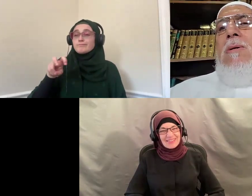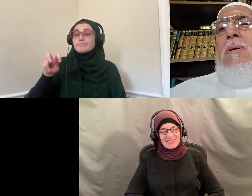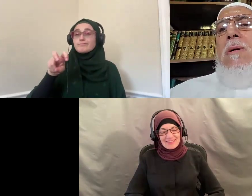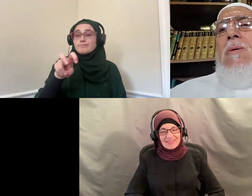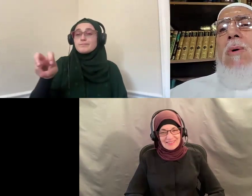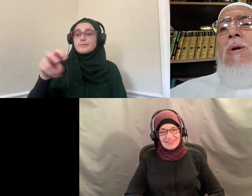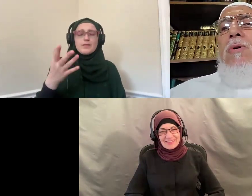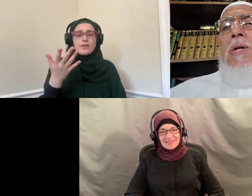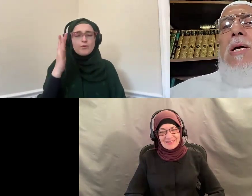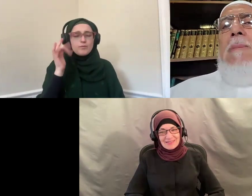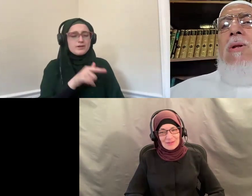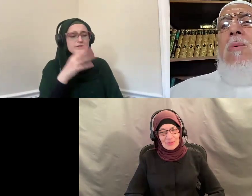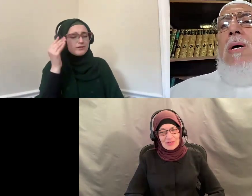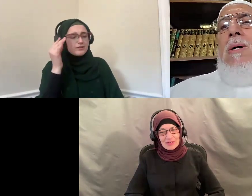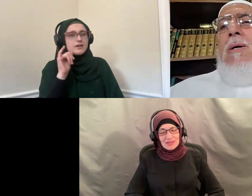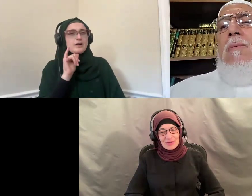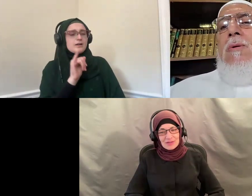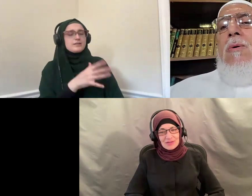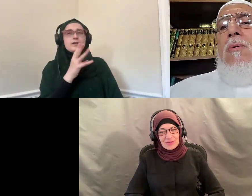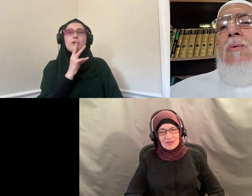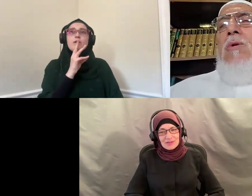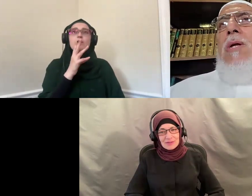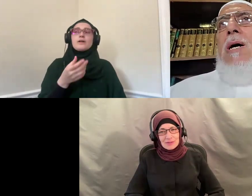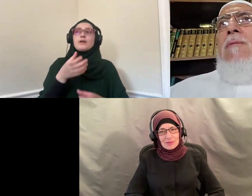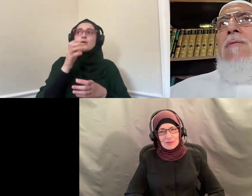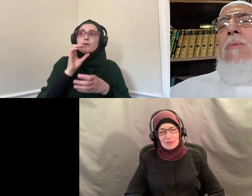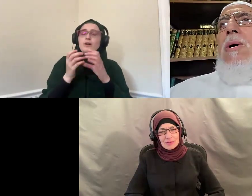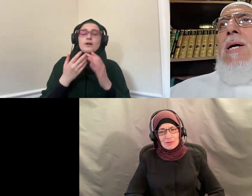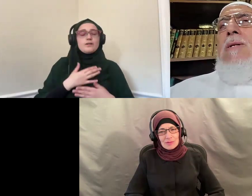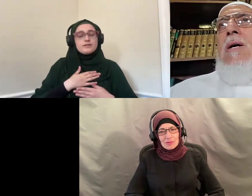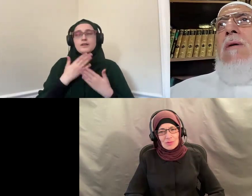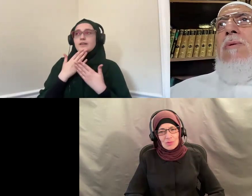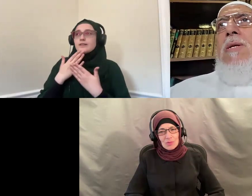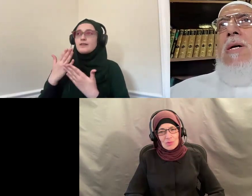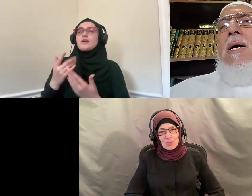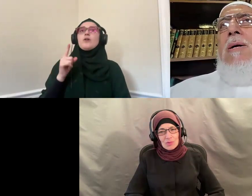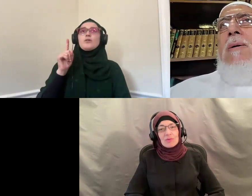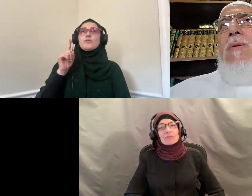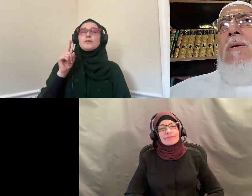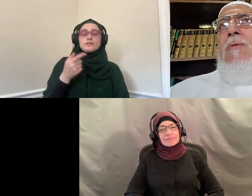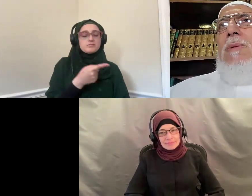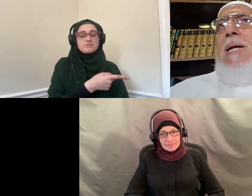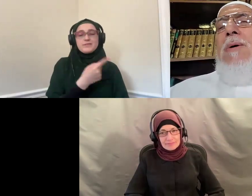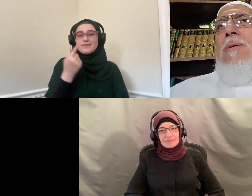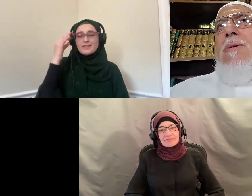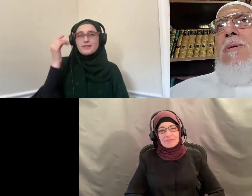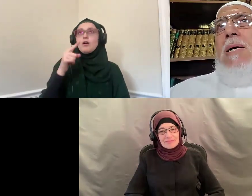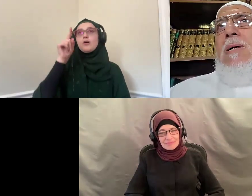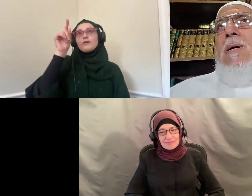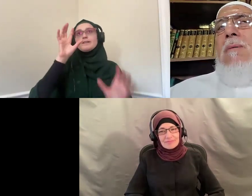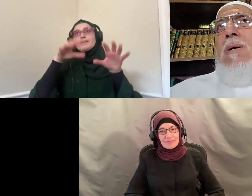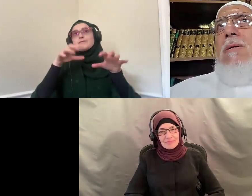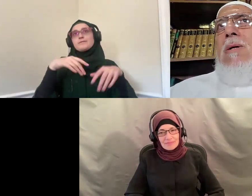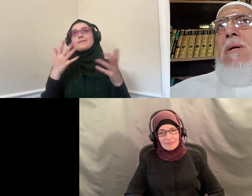this? Why don't you think about the water? Where do they come from? Oh, yes, they come from the sky, from the clouds,